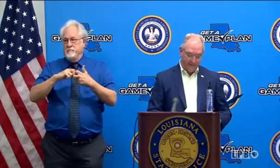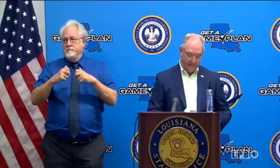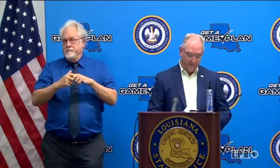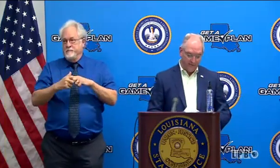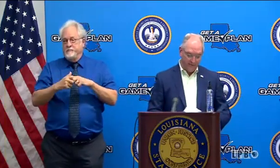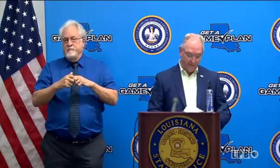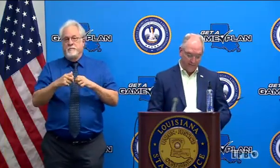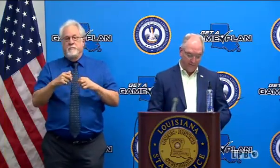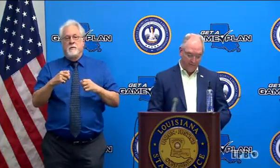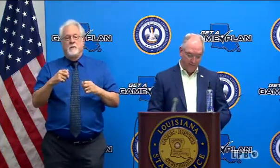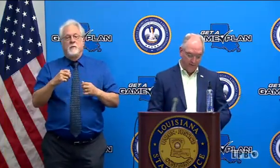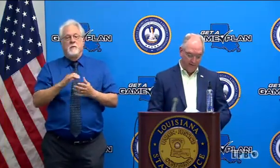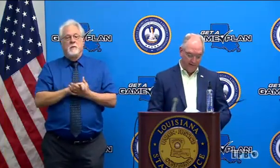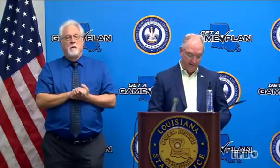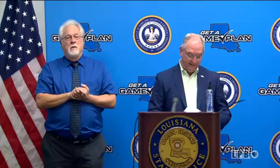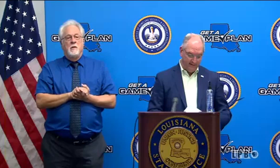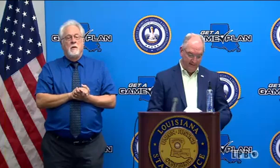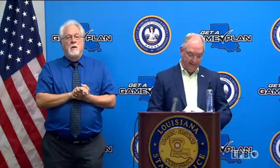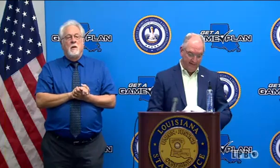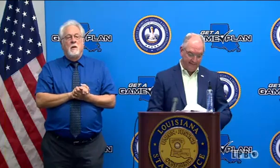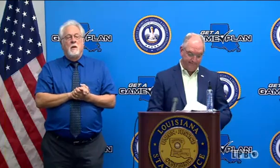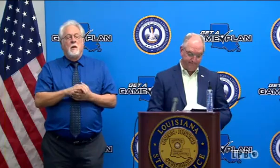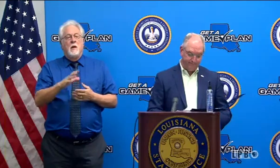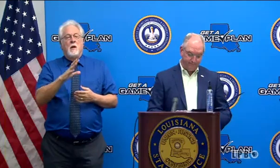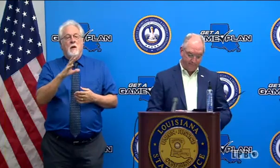serious hazard to the people of Louisiana.